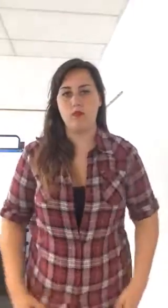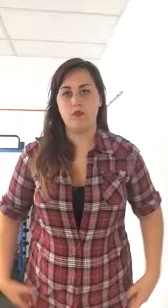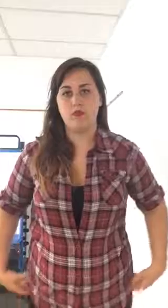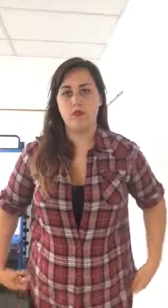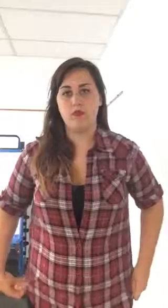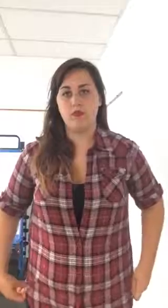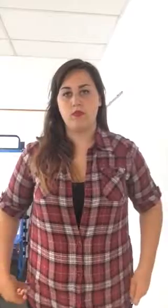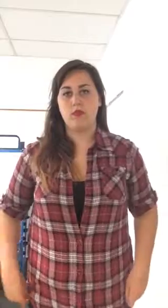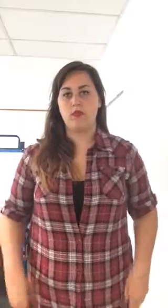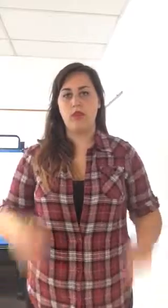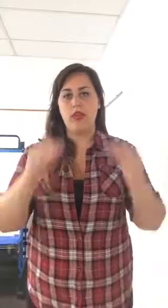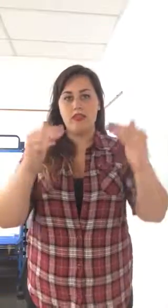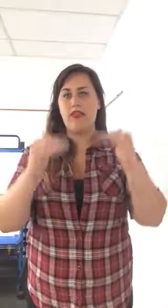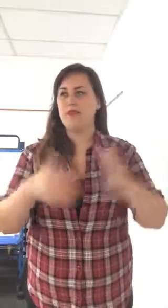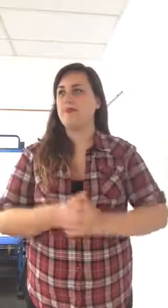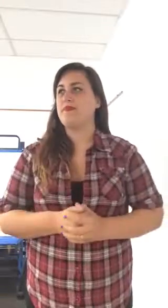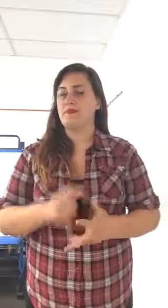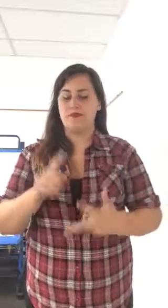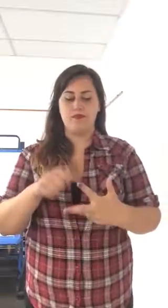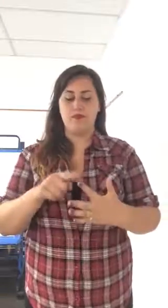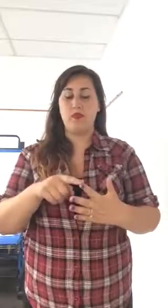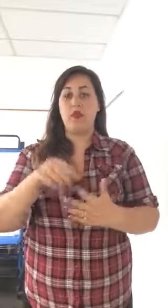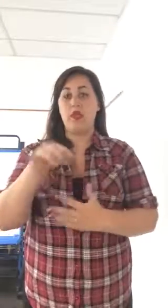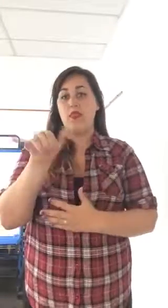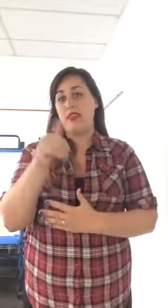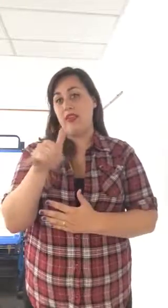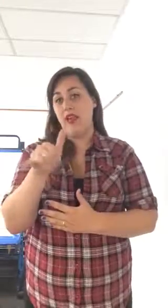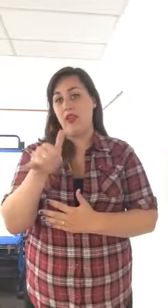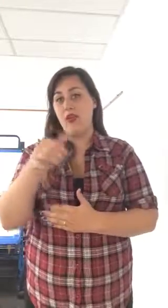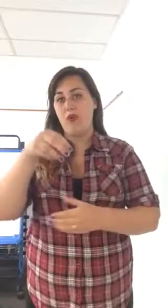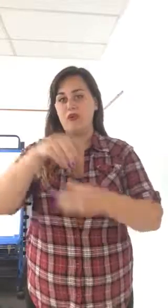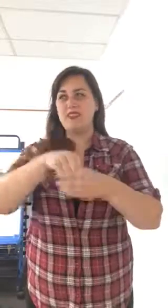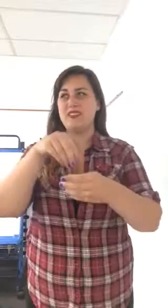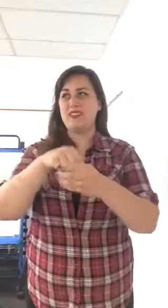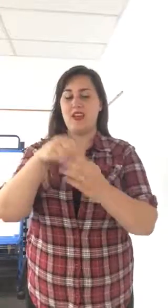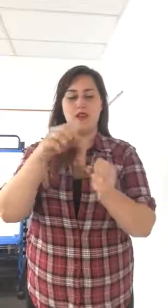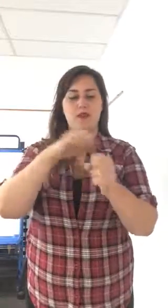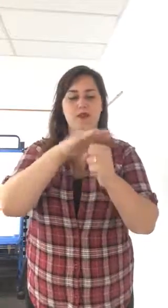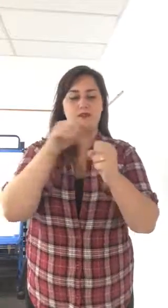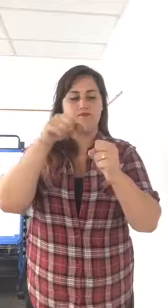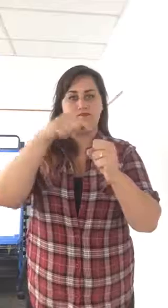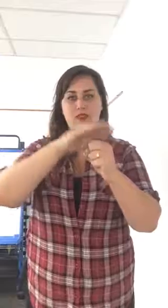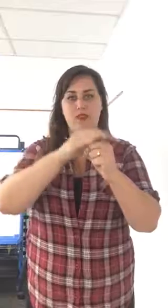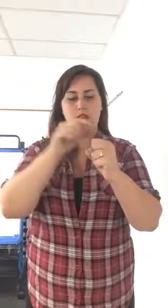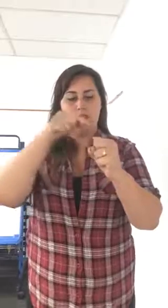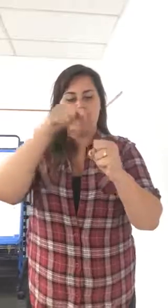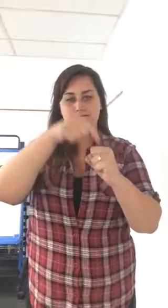Let's go down to the next one. The yellow inside. We call this hard bone, but the word that your book's going to use is